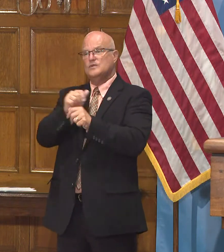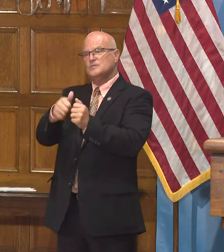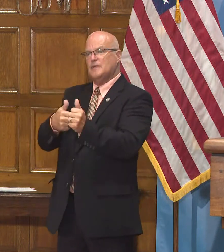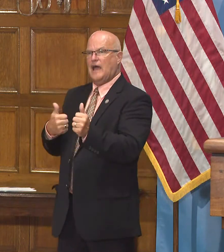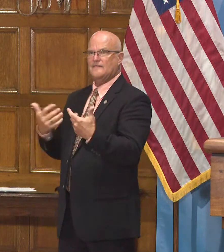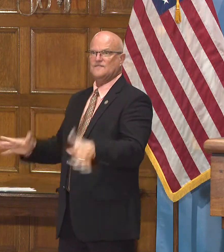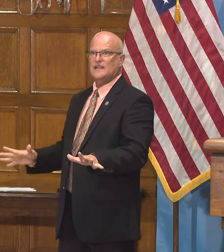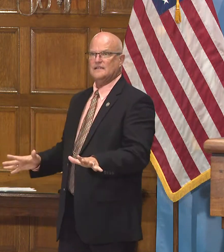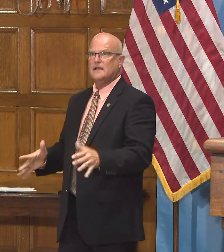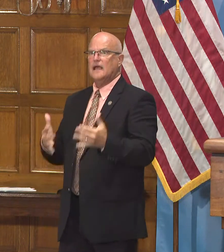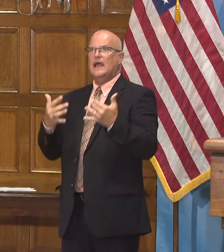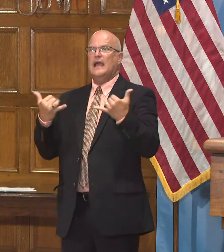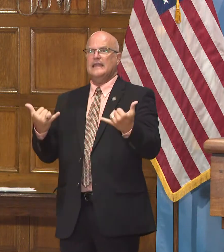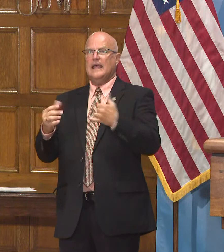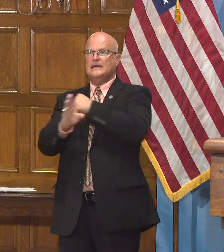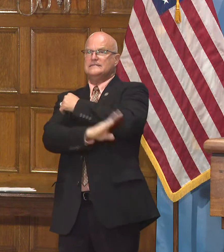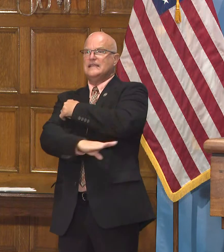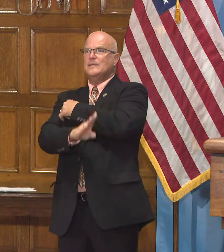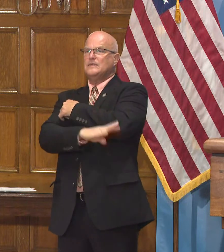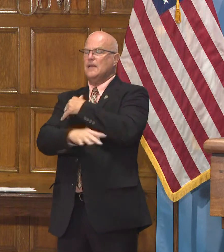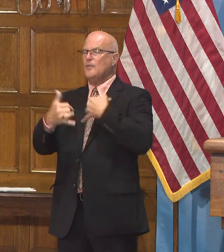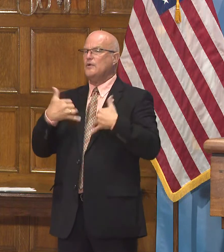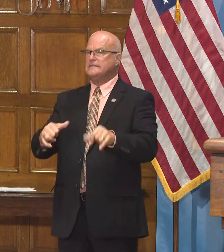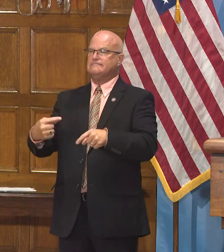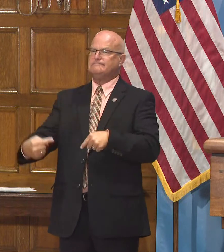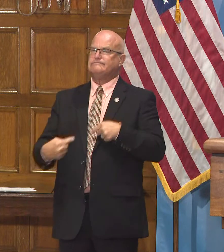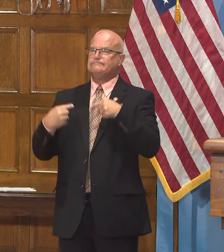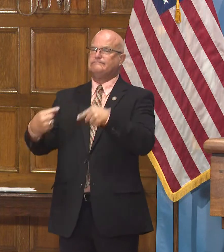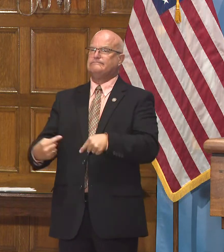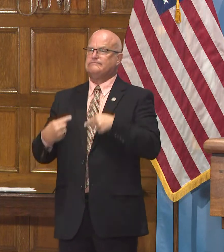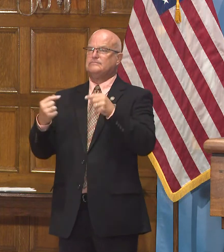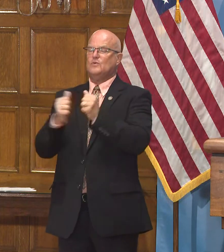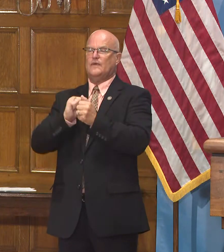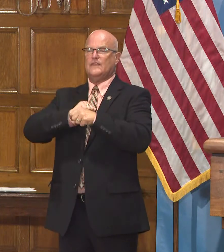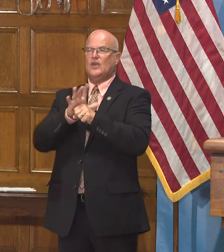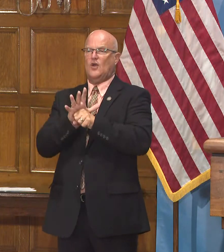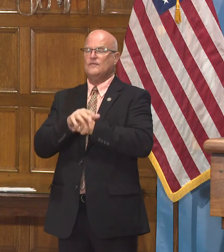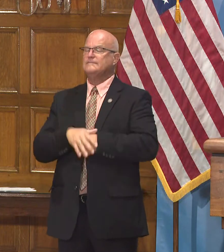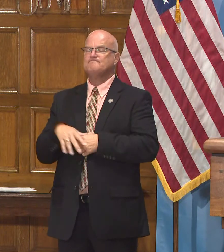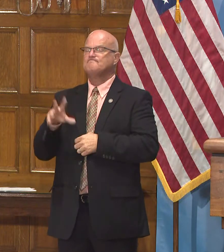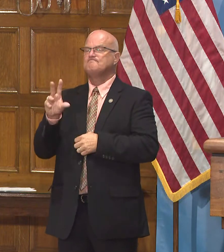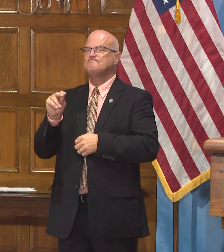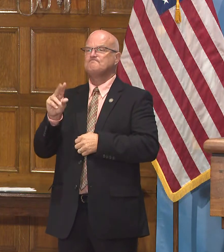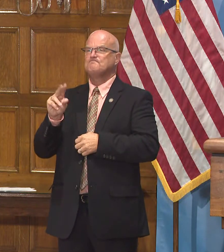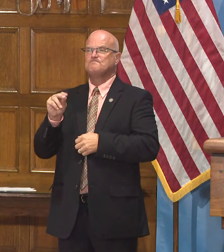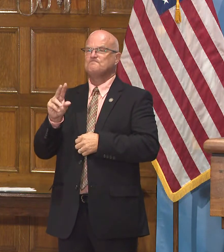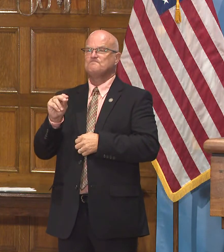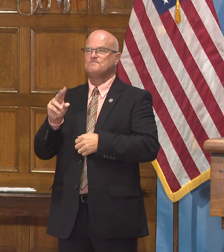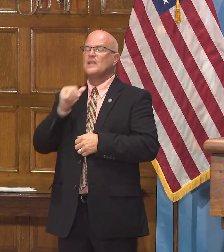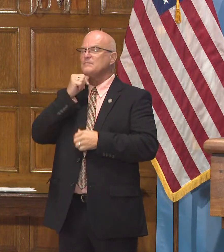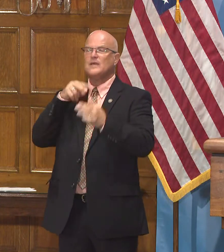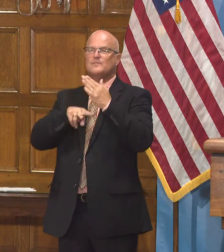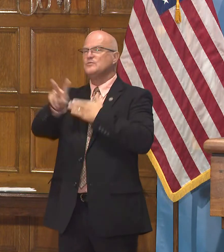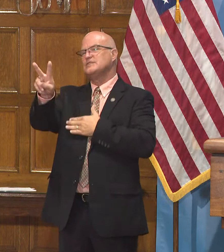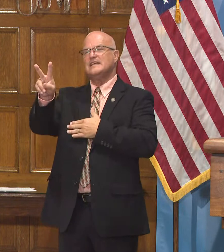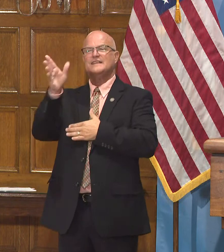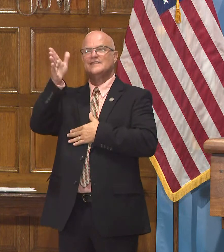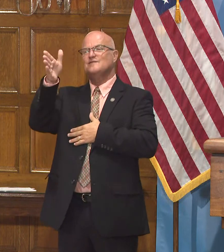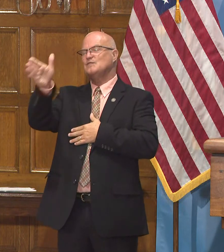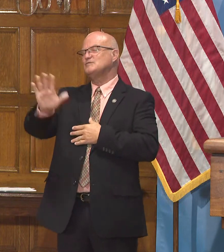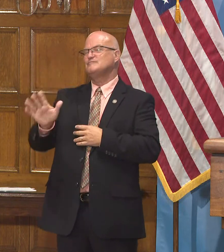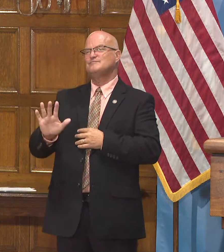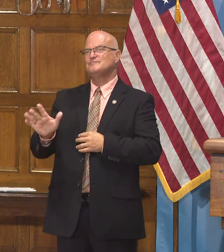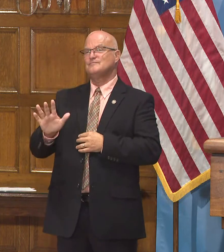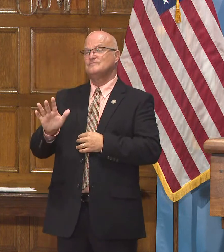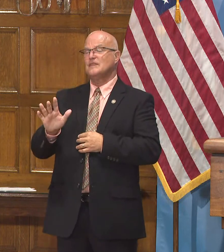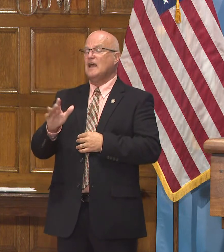us. Here we are in September and we're still dealing with it, so no. I would not predict the future. I'm